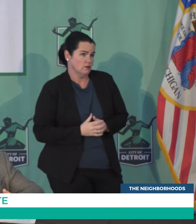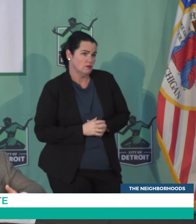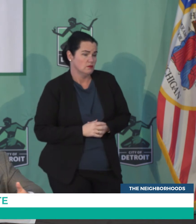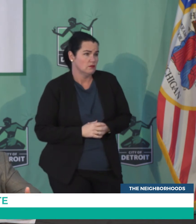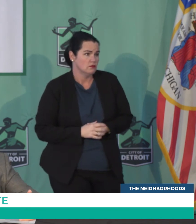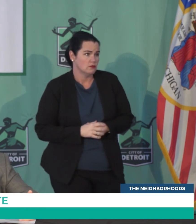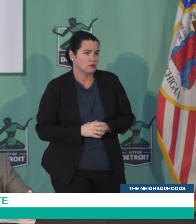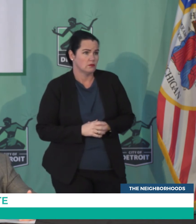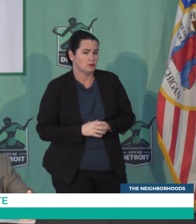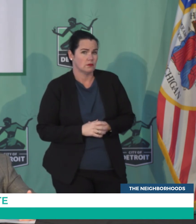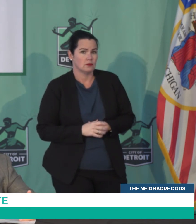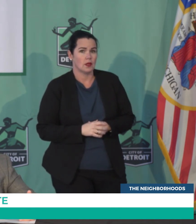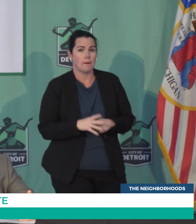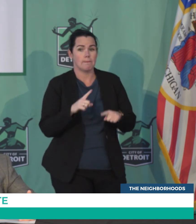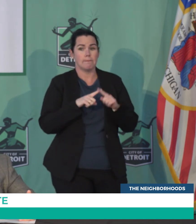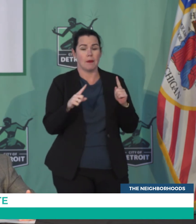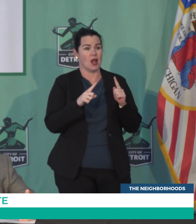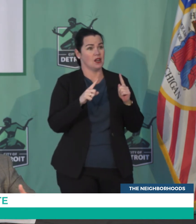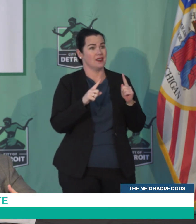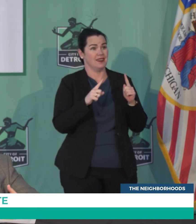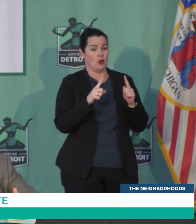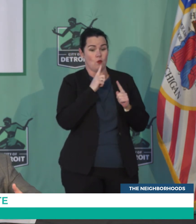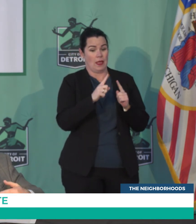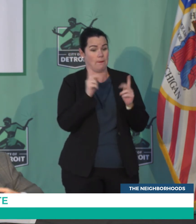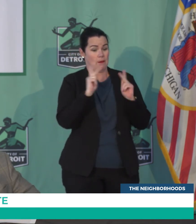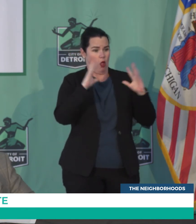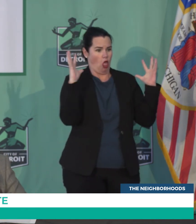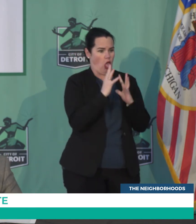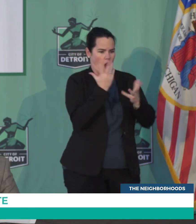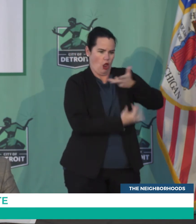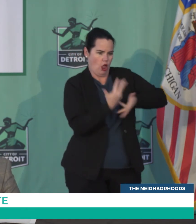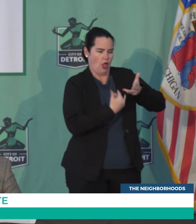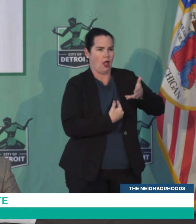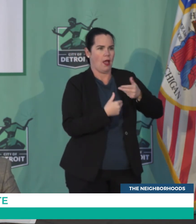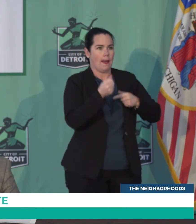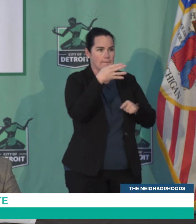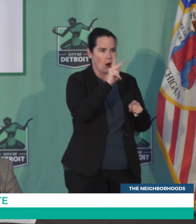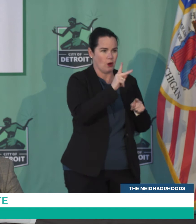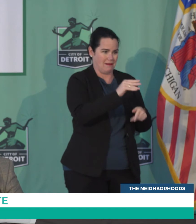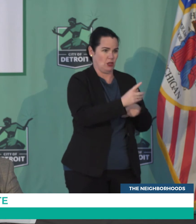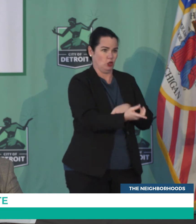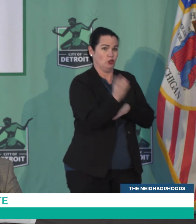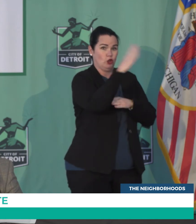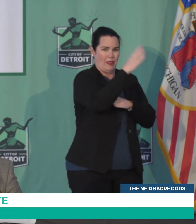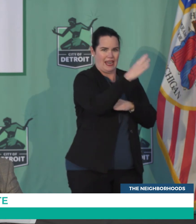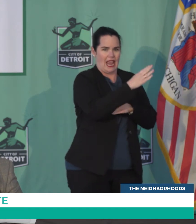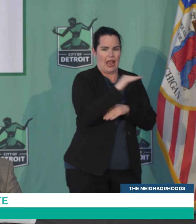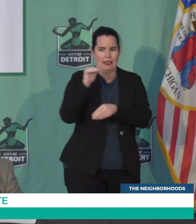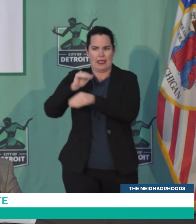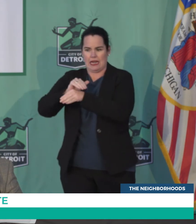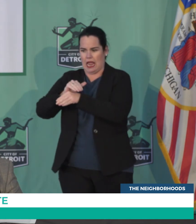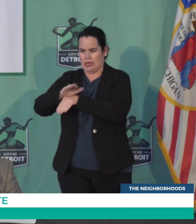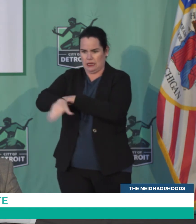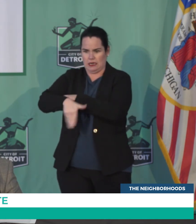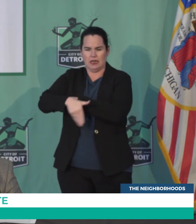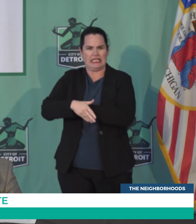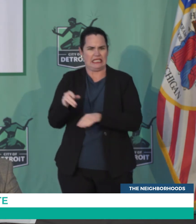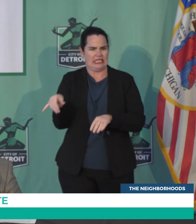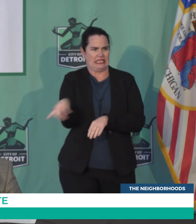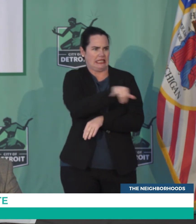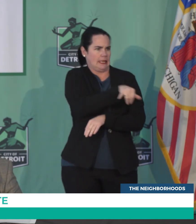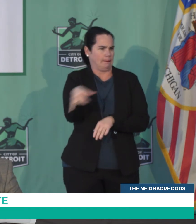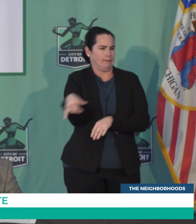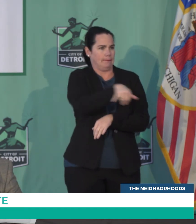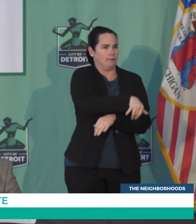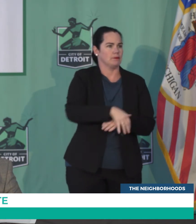many violations of groups in park during the day as we have at night, but Assistant Chief White and Chief Craig and I are